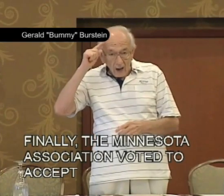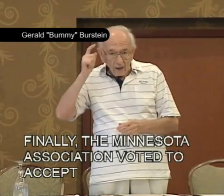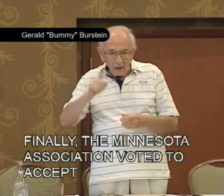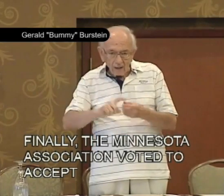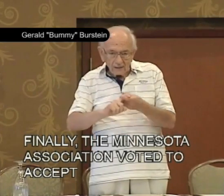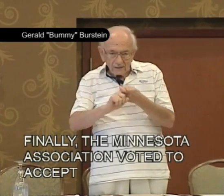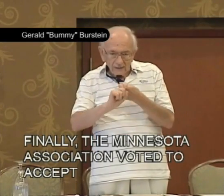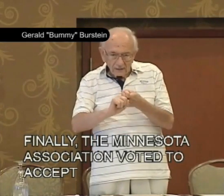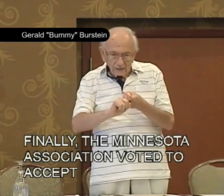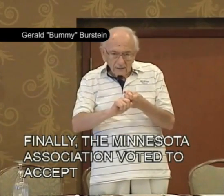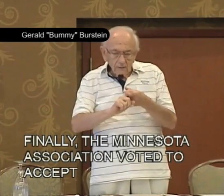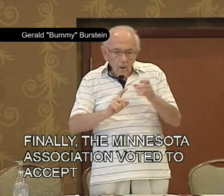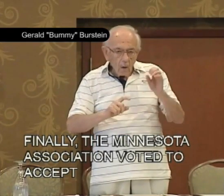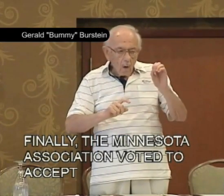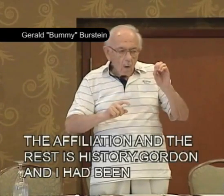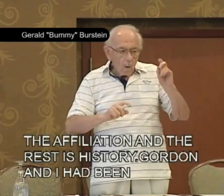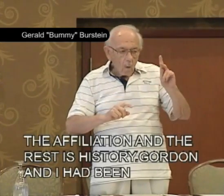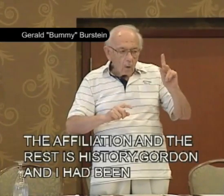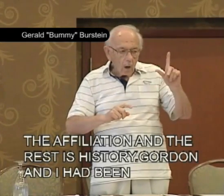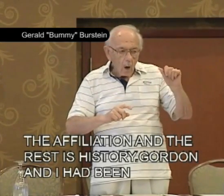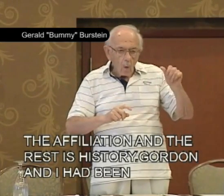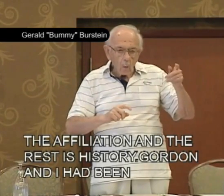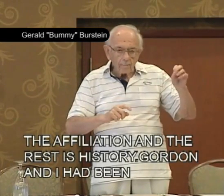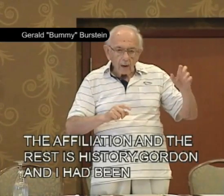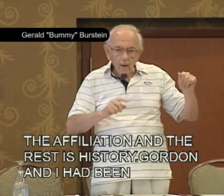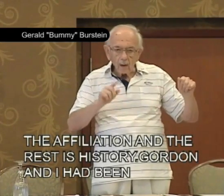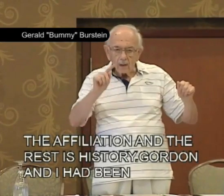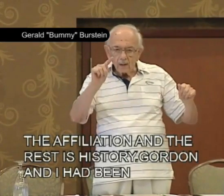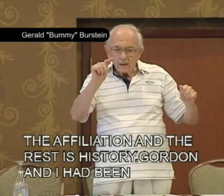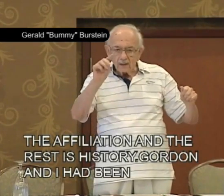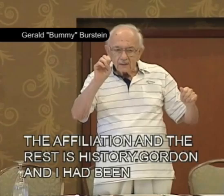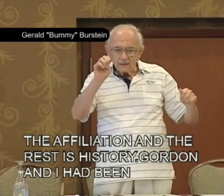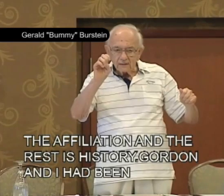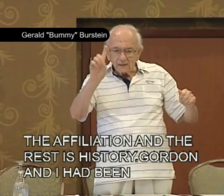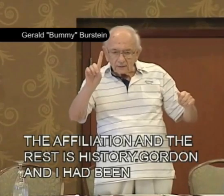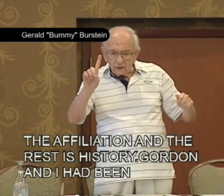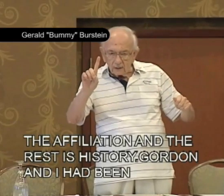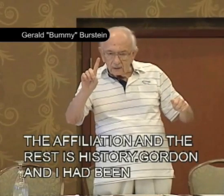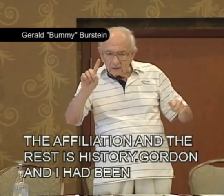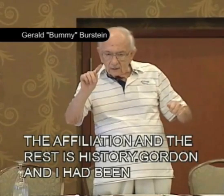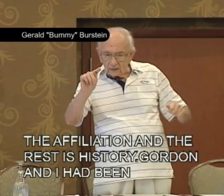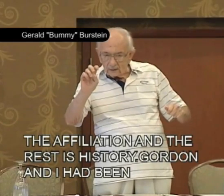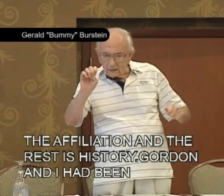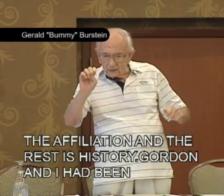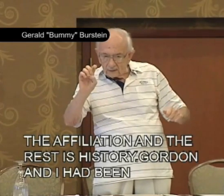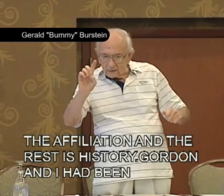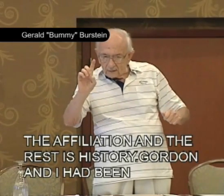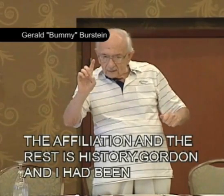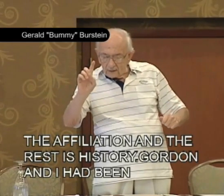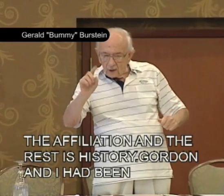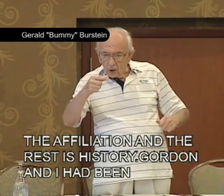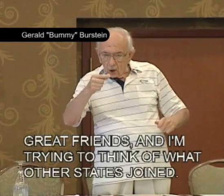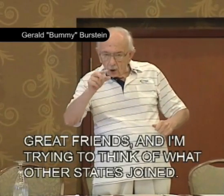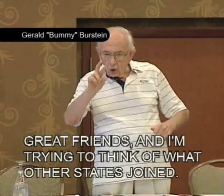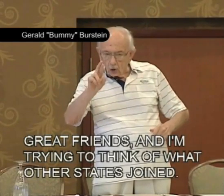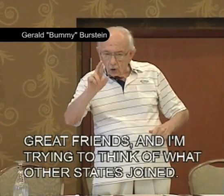the rest is history Gordon and I had been great friends and I'm trying to think of what other states